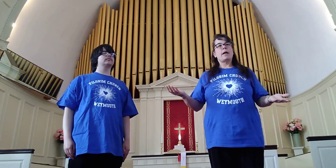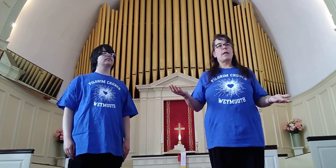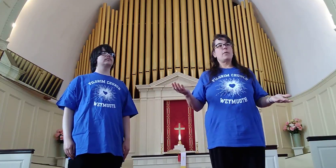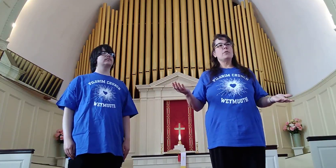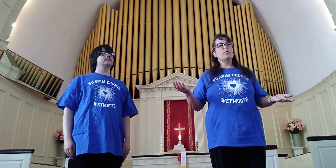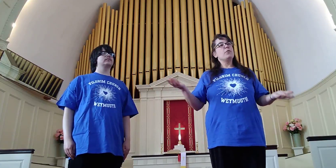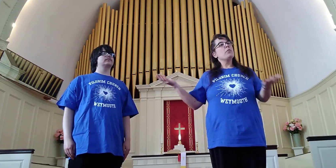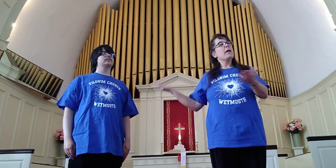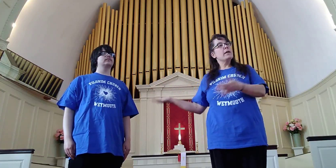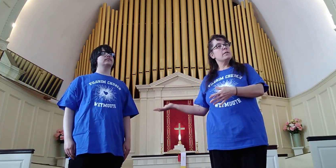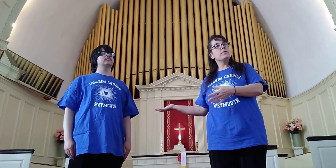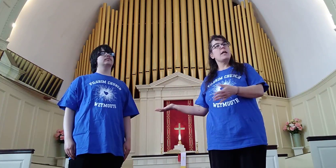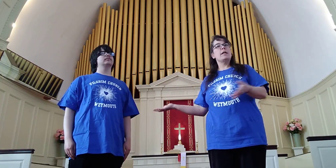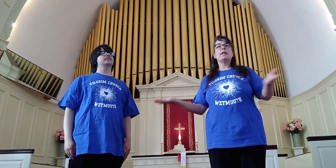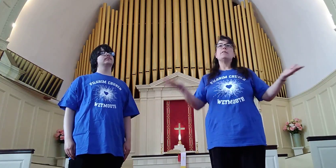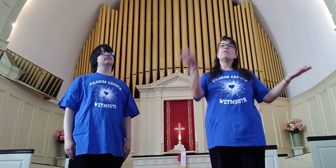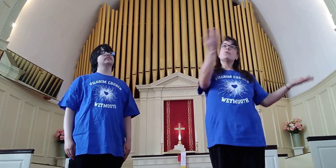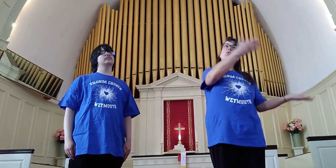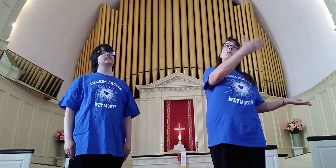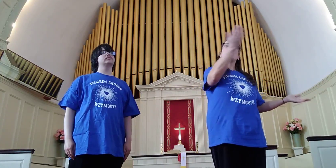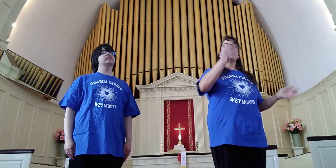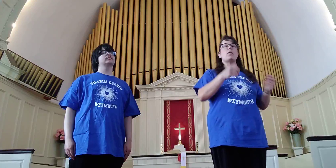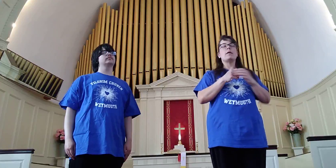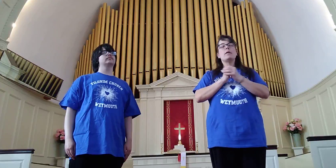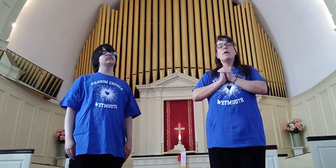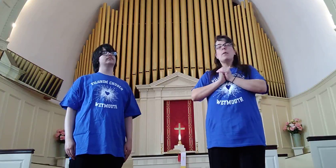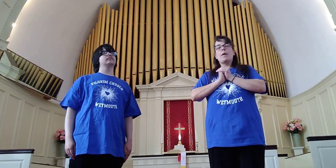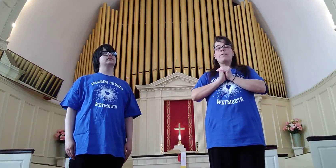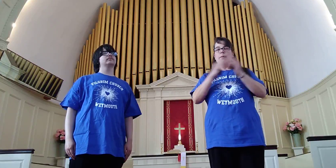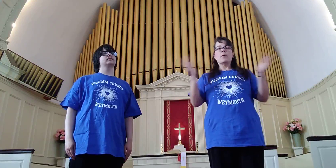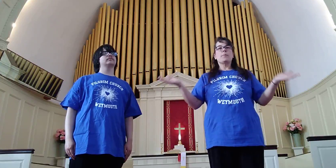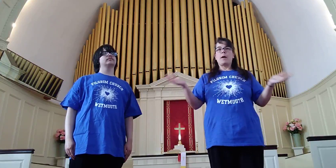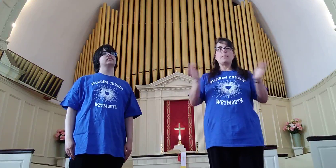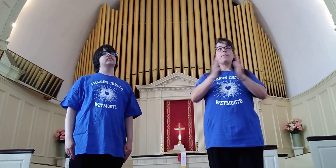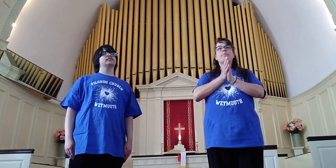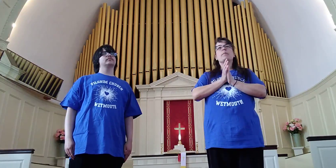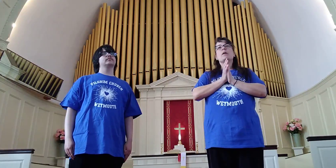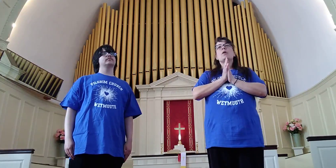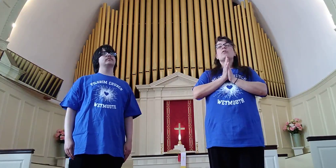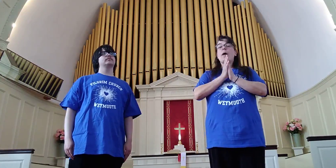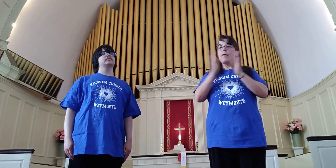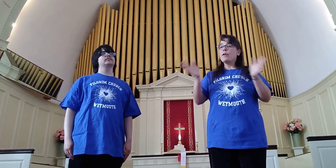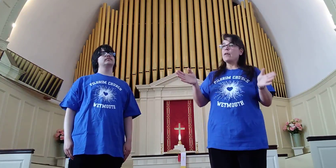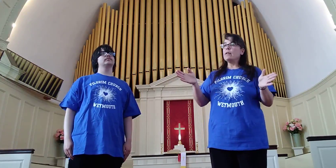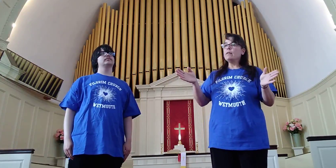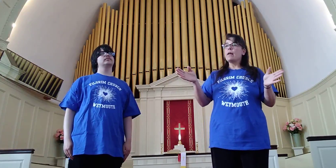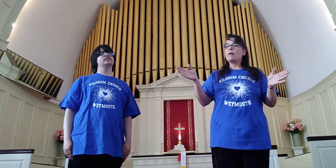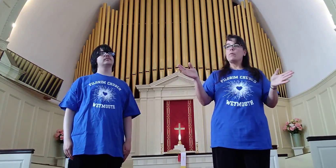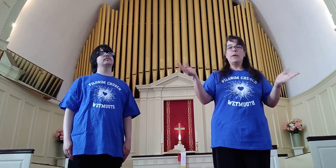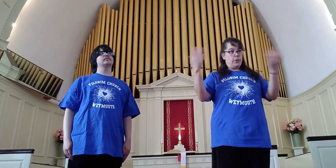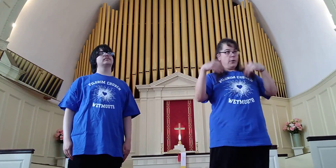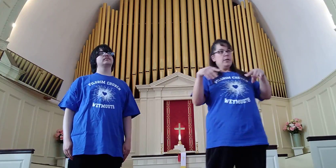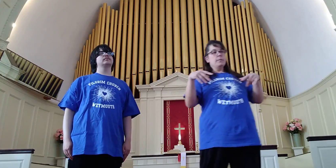Sign Language. A few of my kids have taken it in school and whatnot, but for the most part. So, everything that we've learned